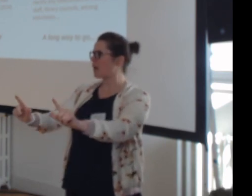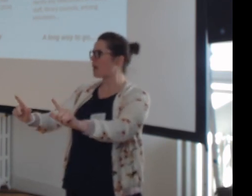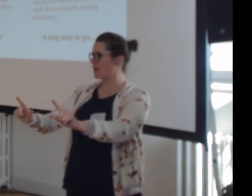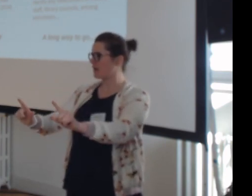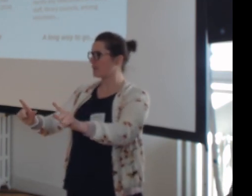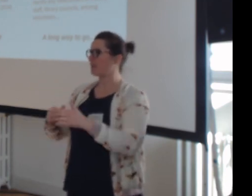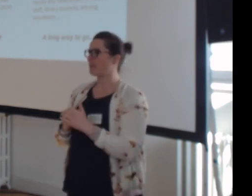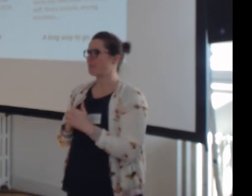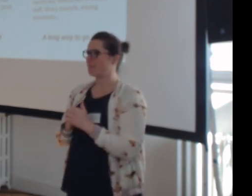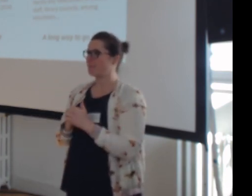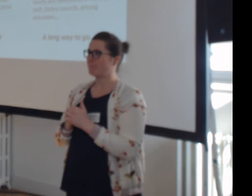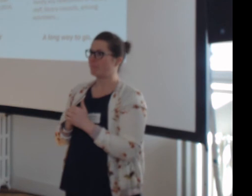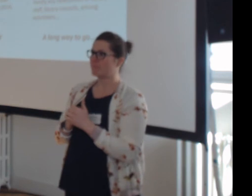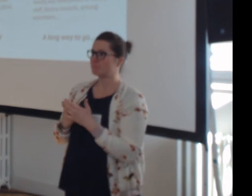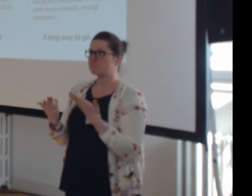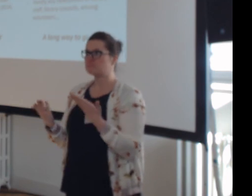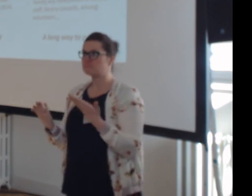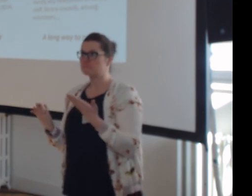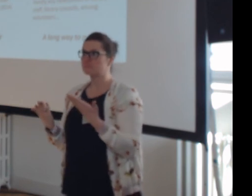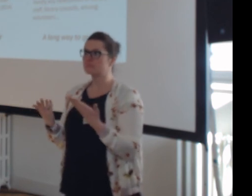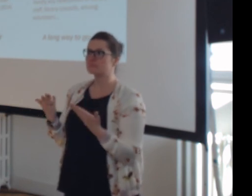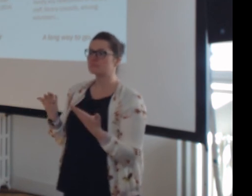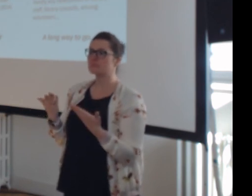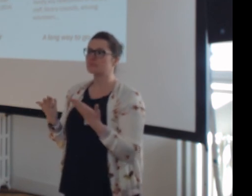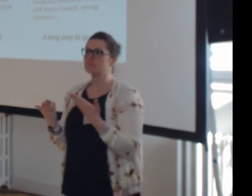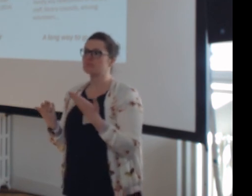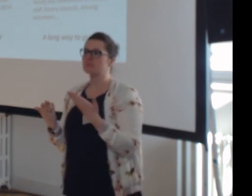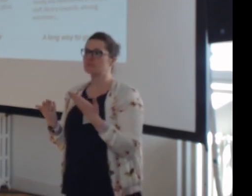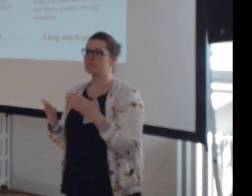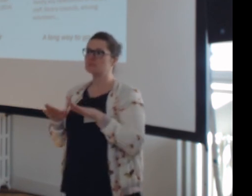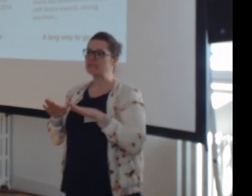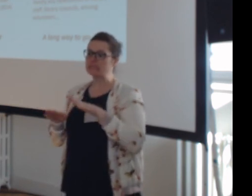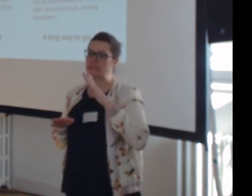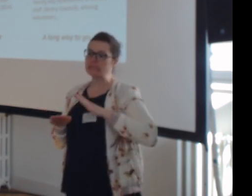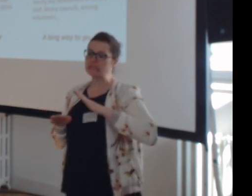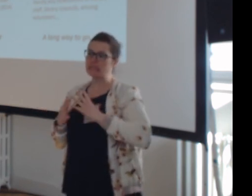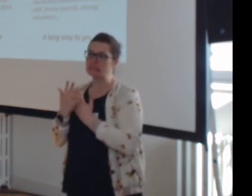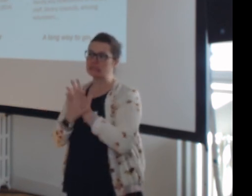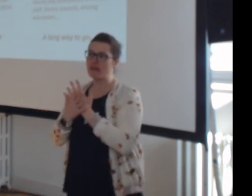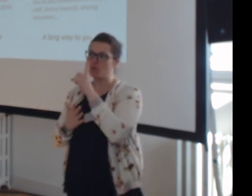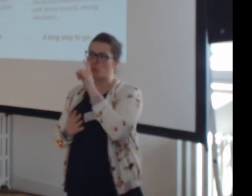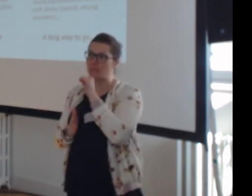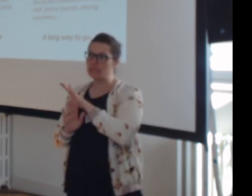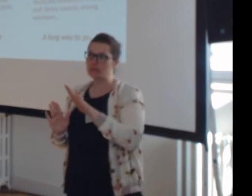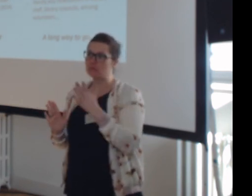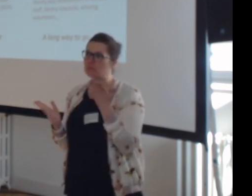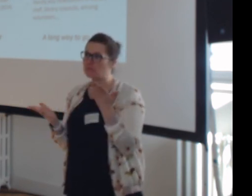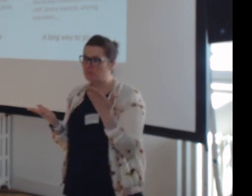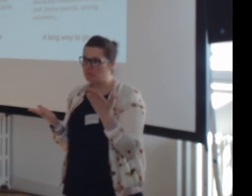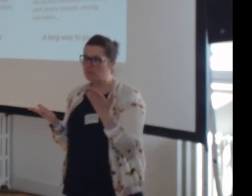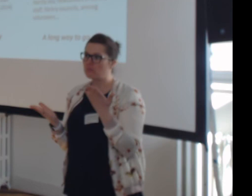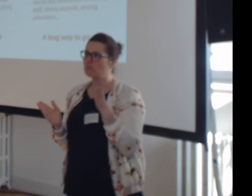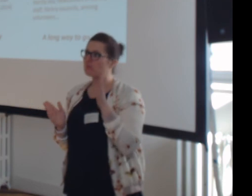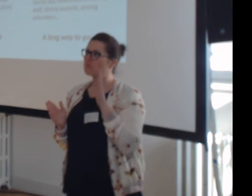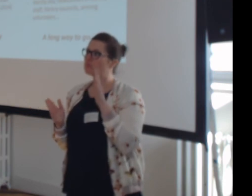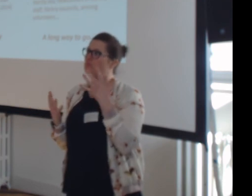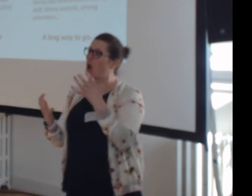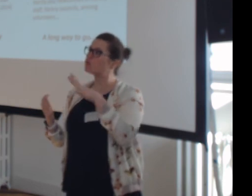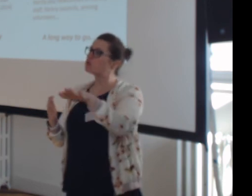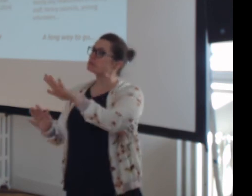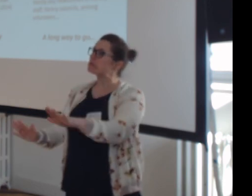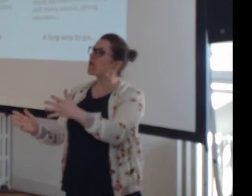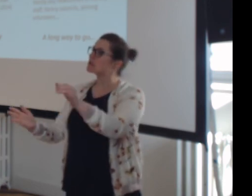may seem to be like quite an interesting figure. I don't know what the reactions in the audience would